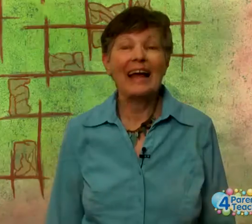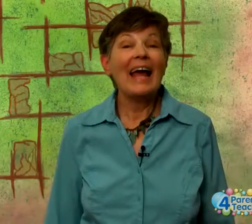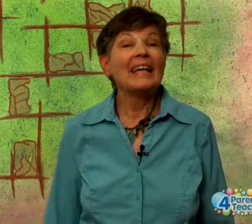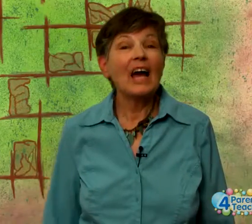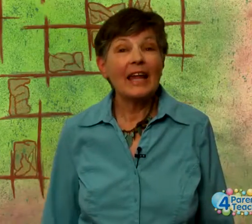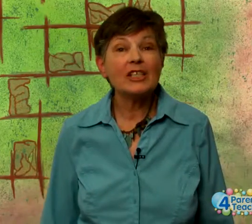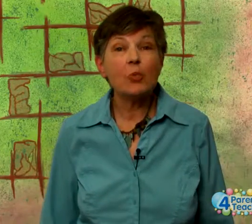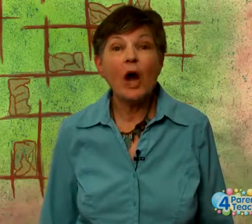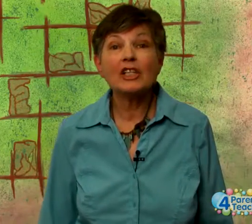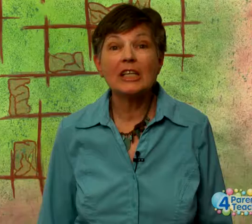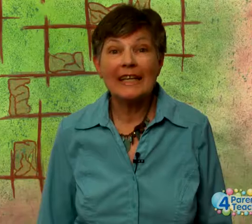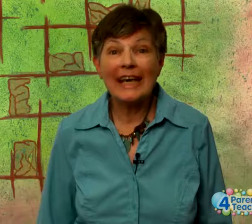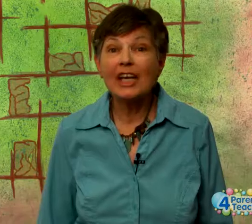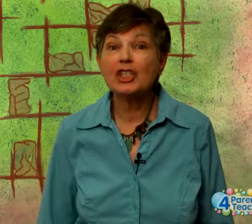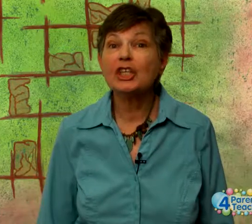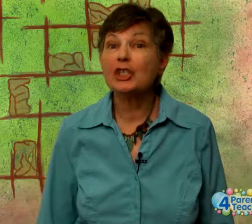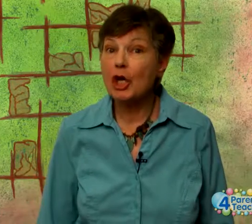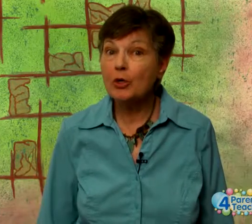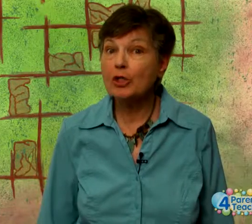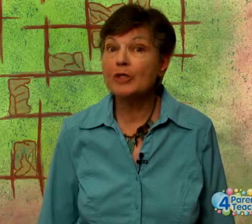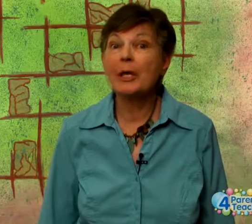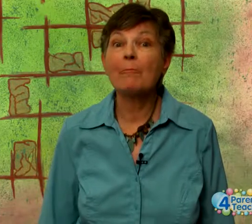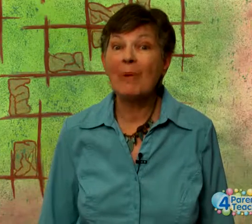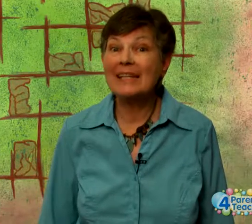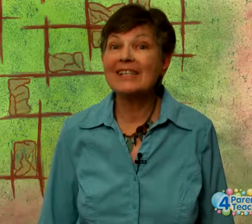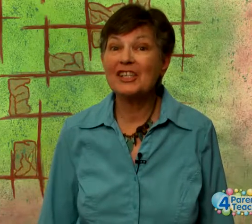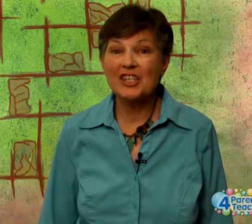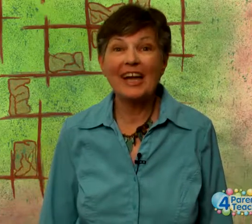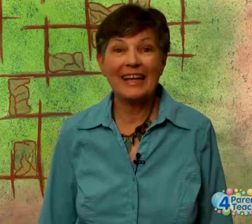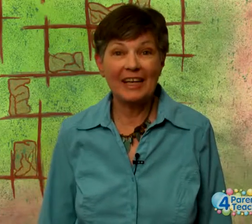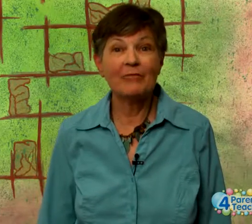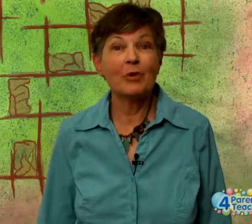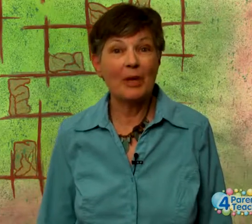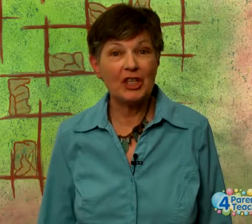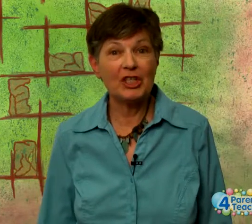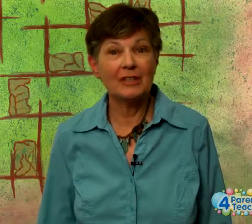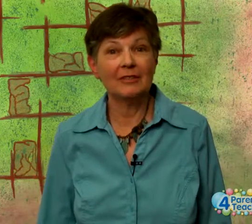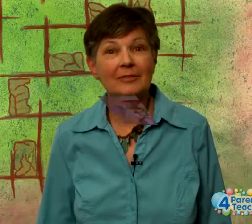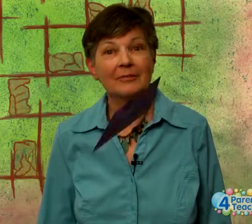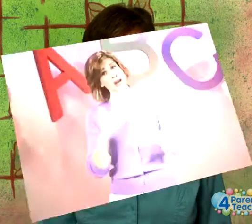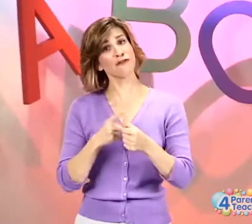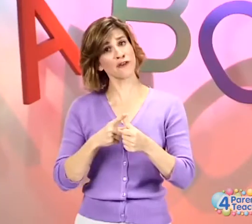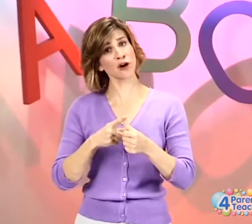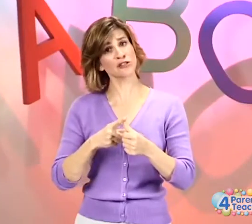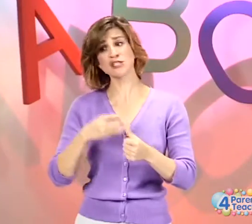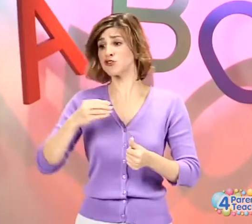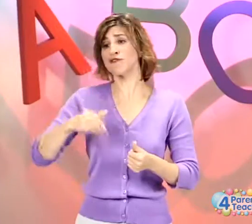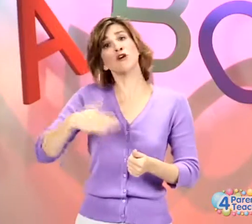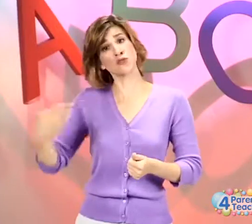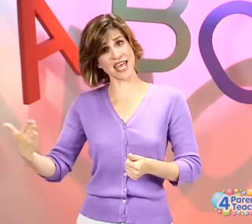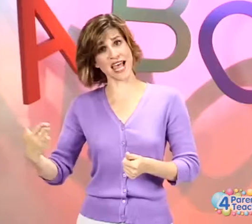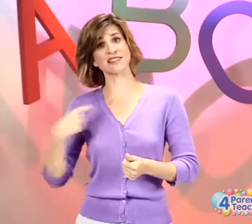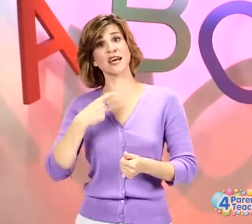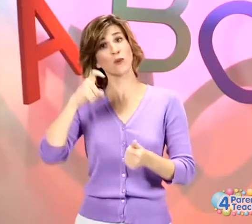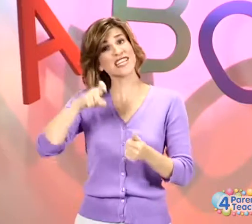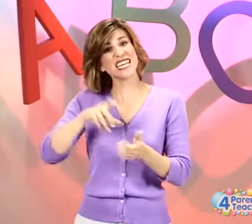Now let's watch Lee as she shows you some basic signing information. Now first, there's a few things that we need